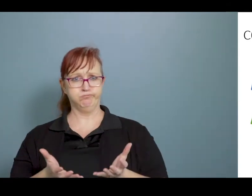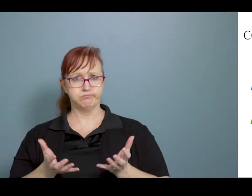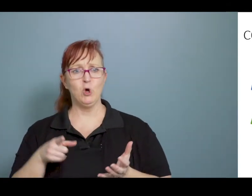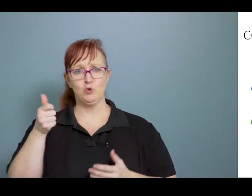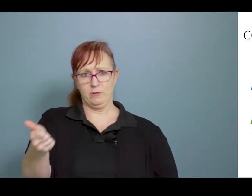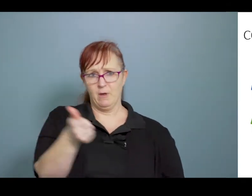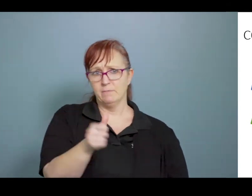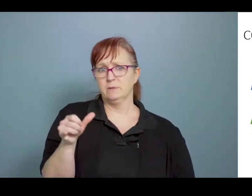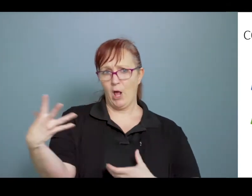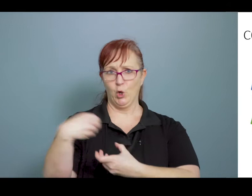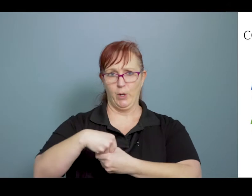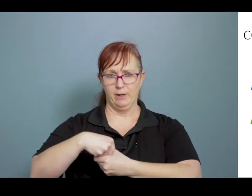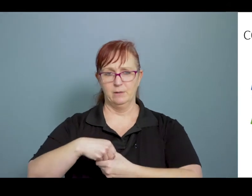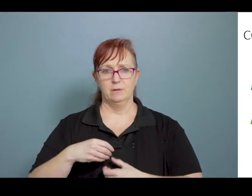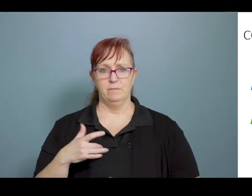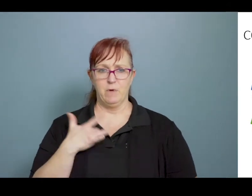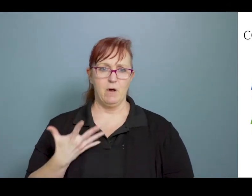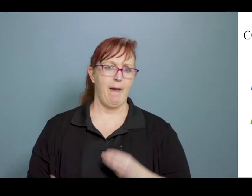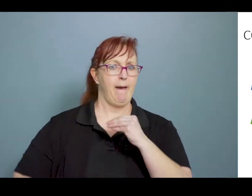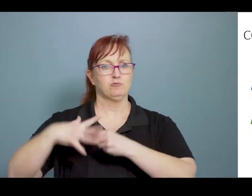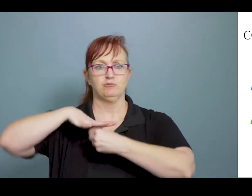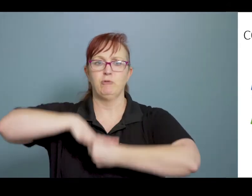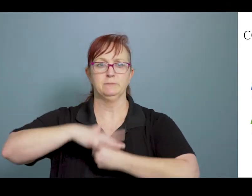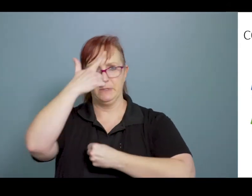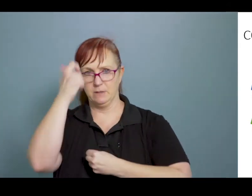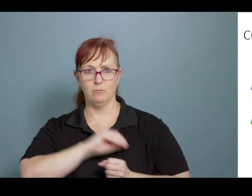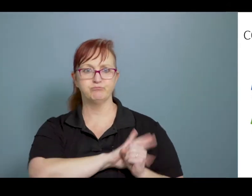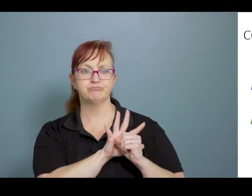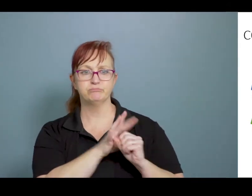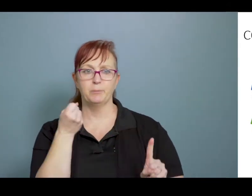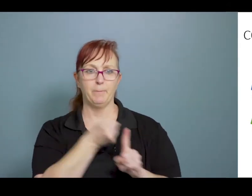felt stress related to the pandemic.